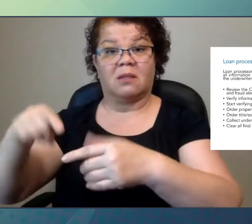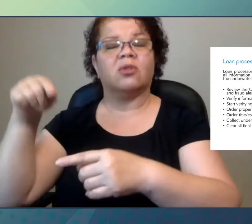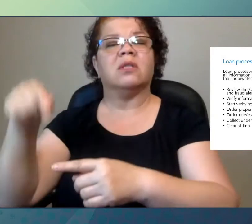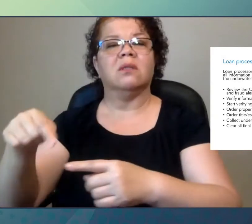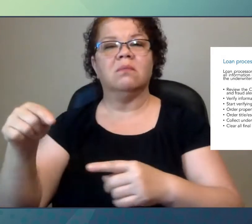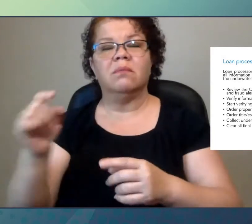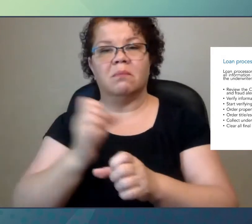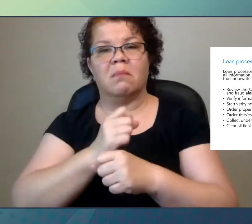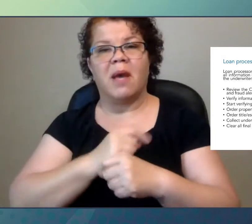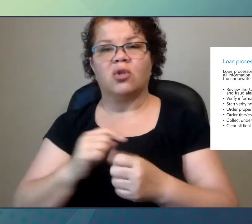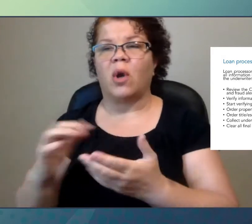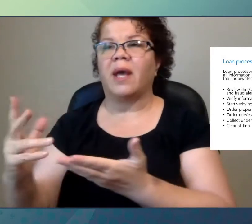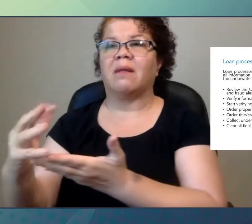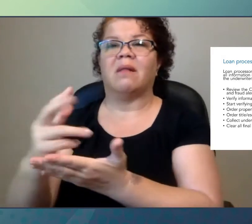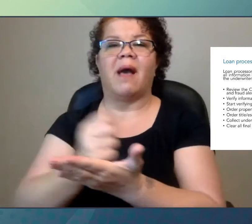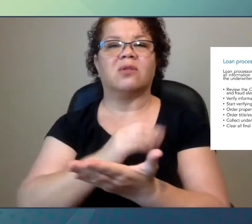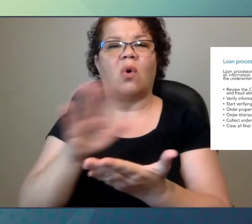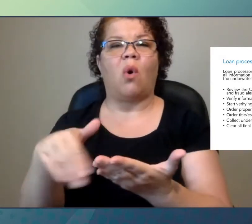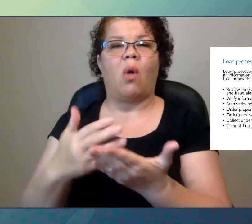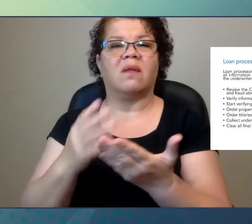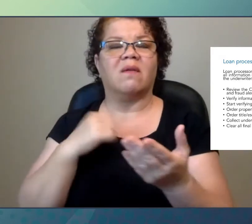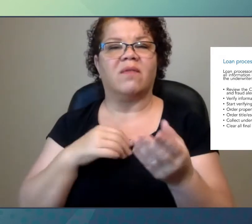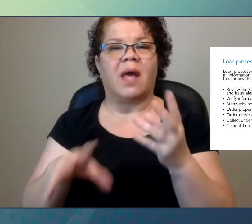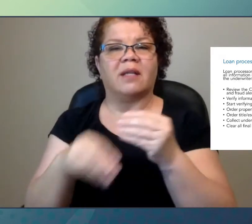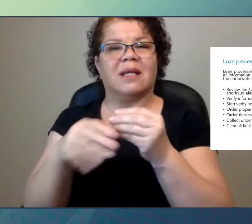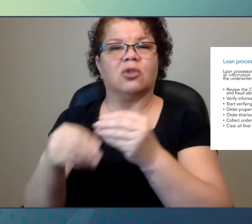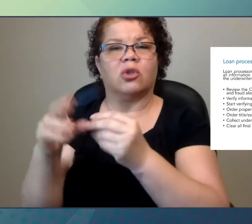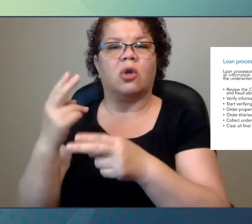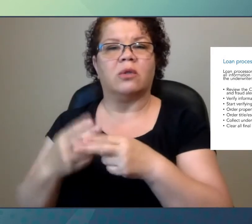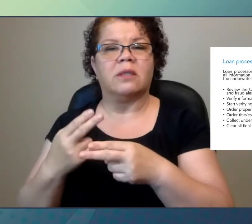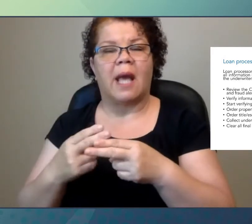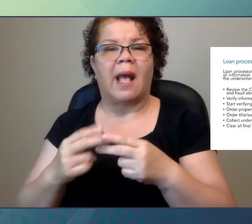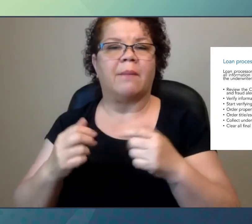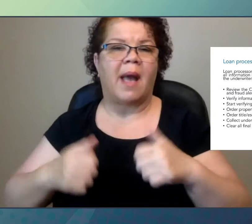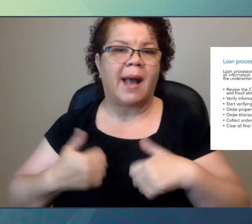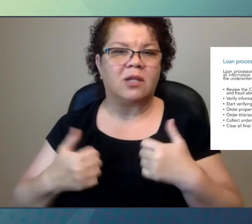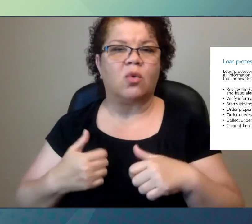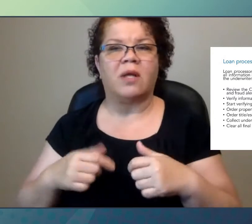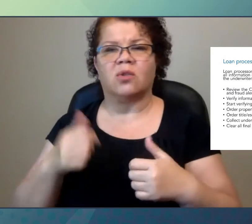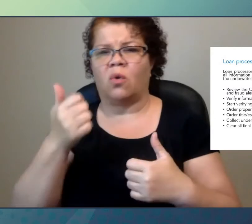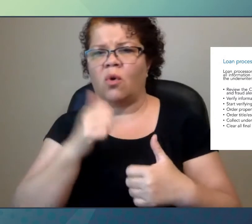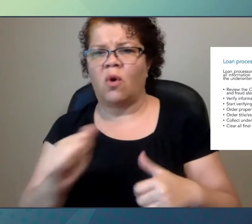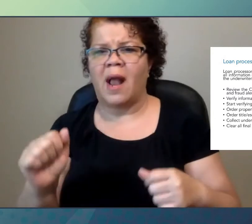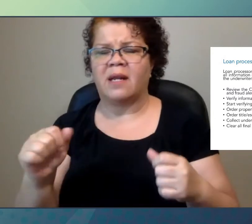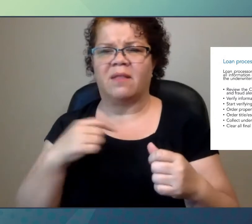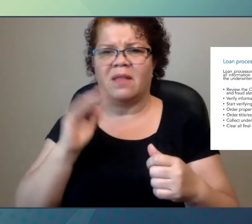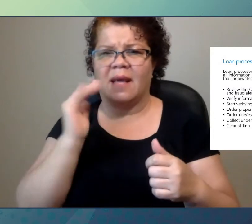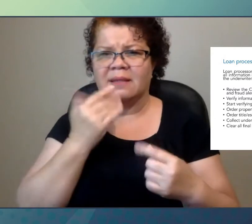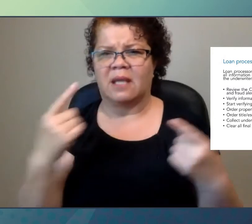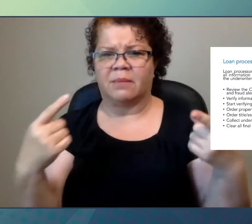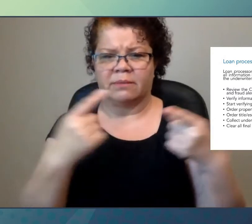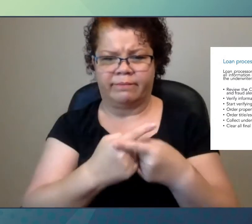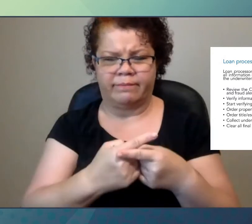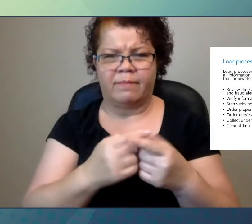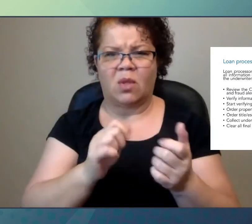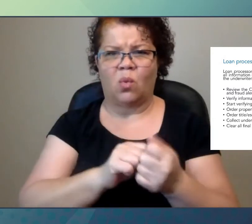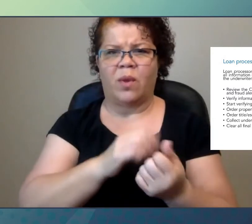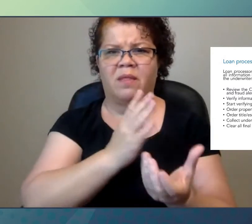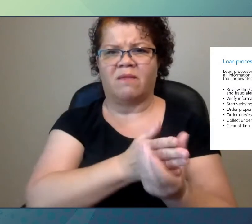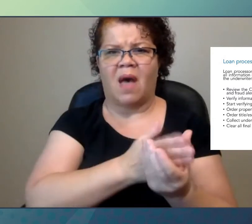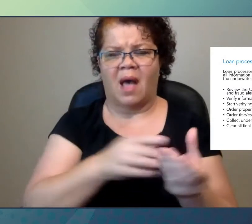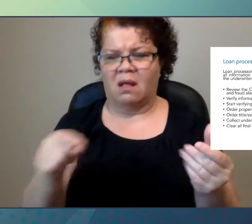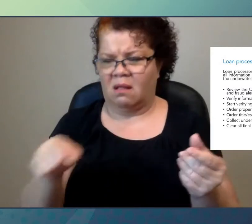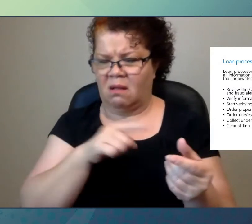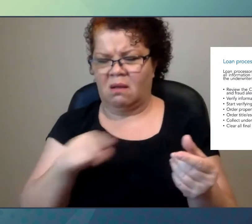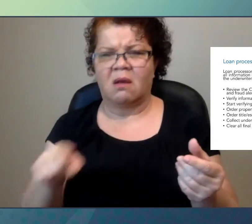those additional names, addresses, or any discrepancies that we find in the file are properly addressed, that